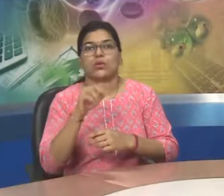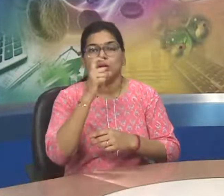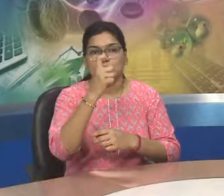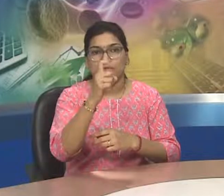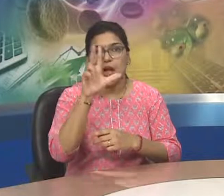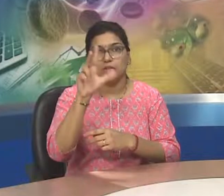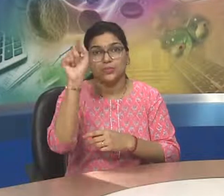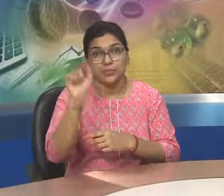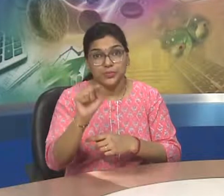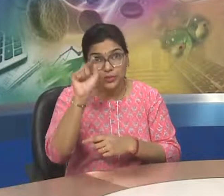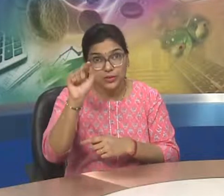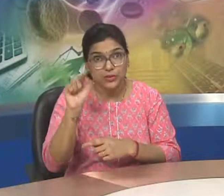78% of